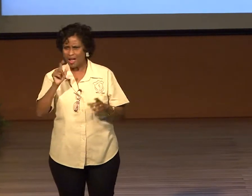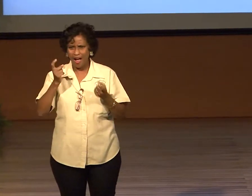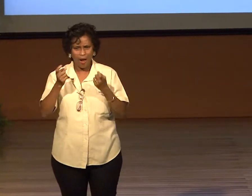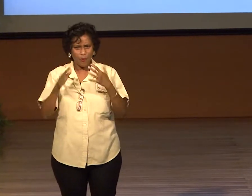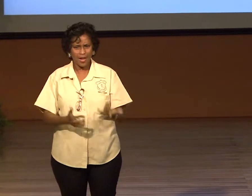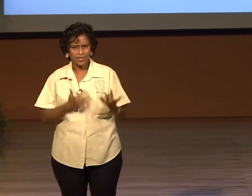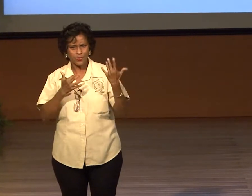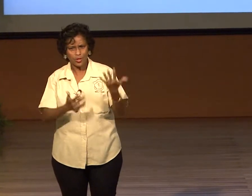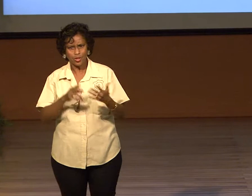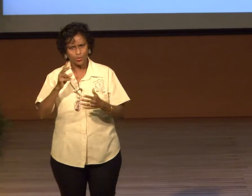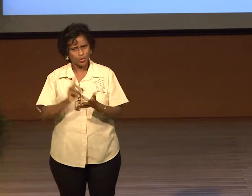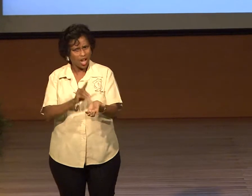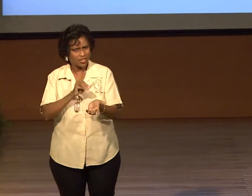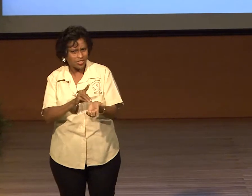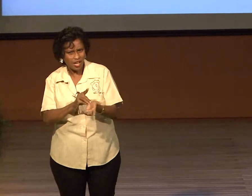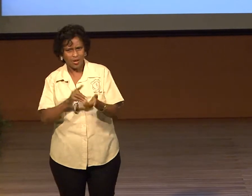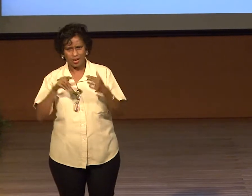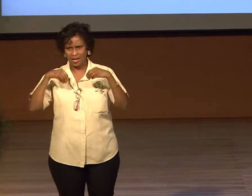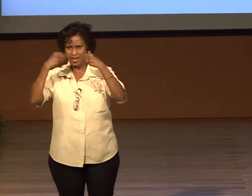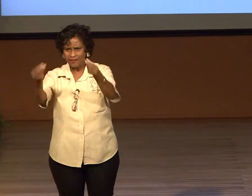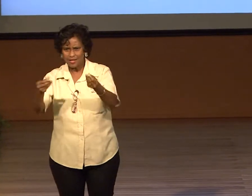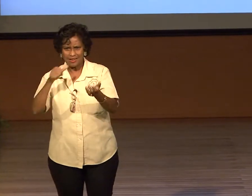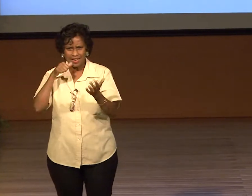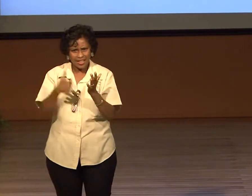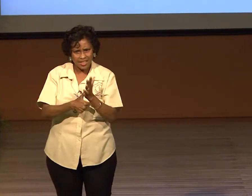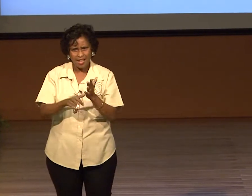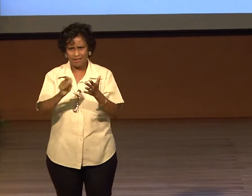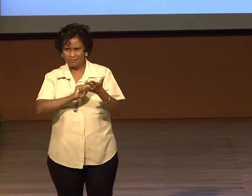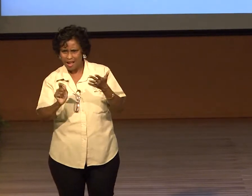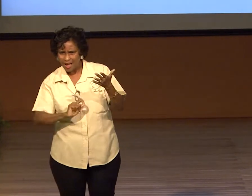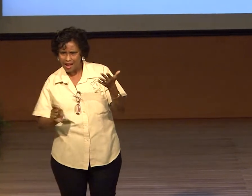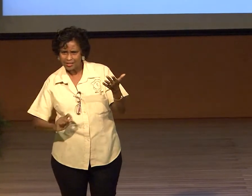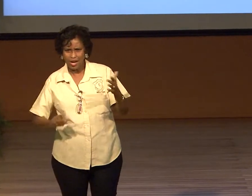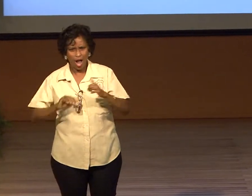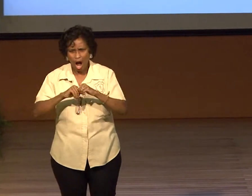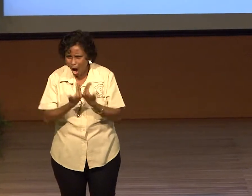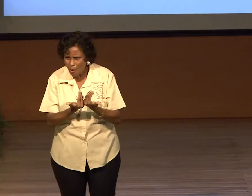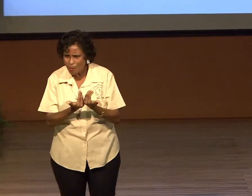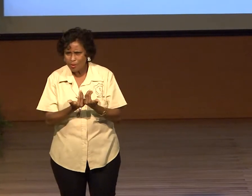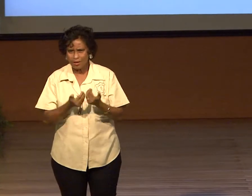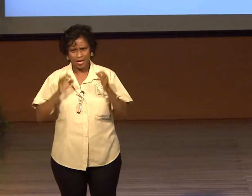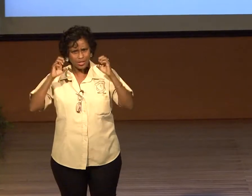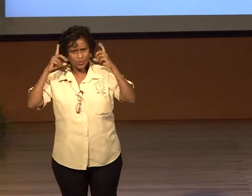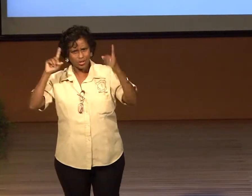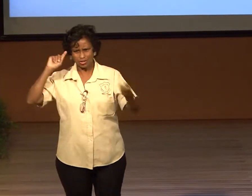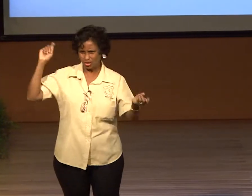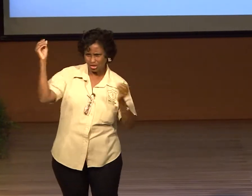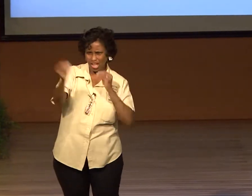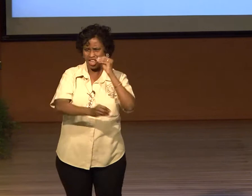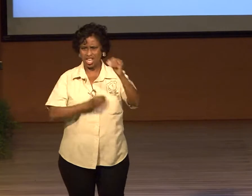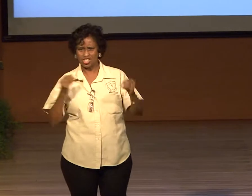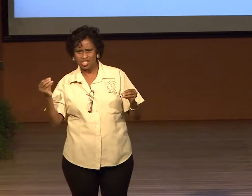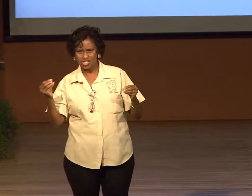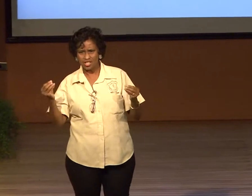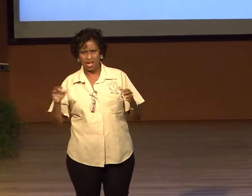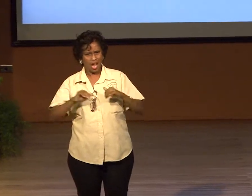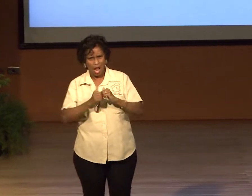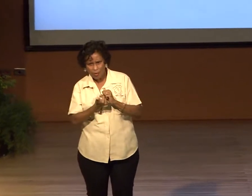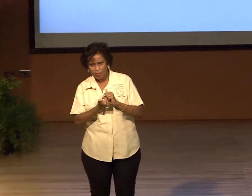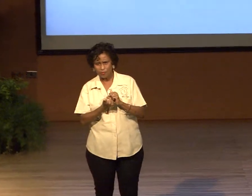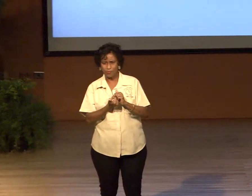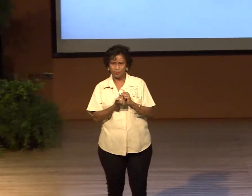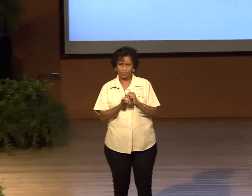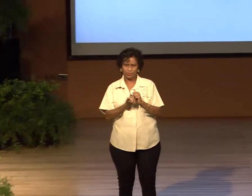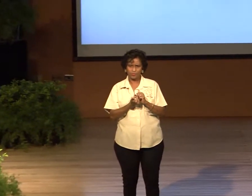have tried. I don't know if you could give me some suggestions. Well, I think it comes back to that same thing about awareness, because sometimes